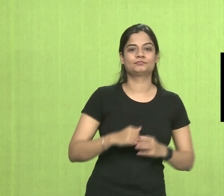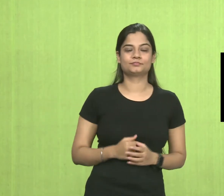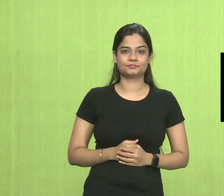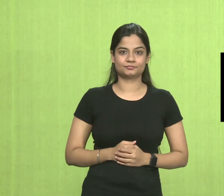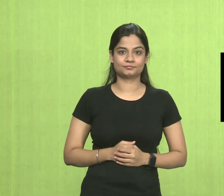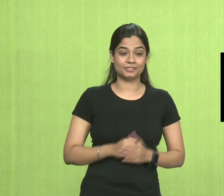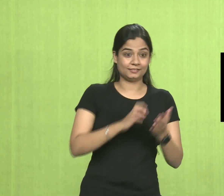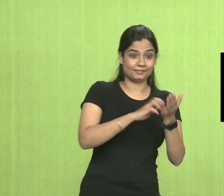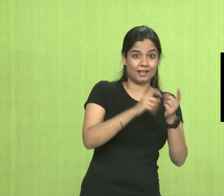it naturally.